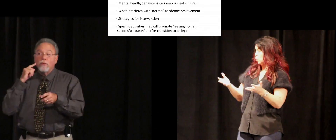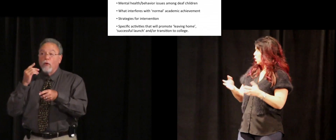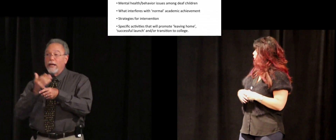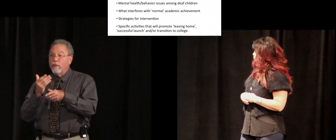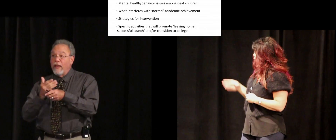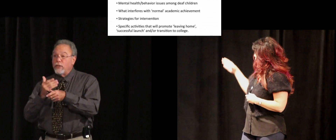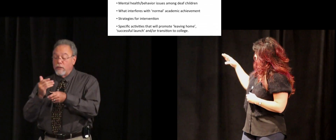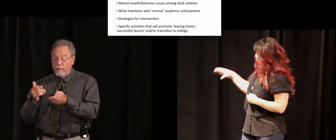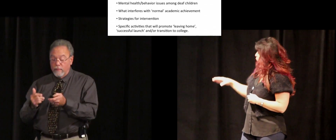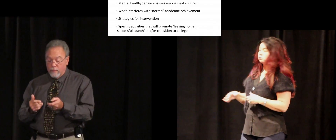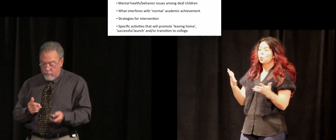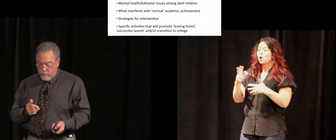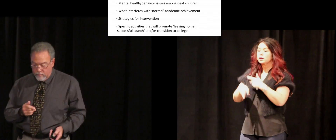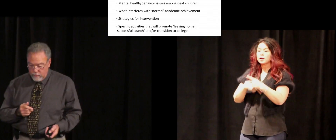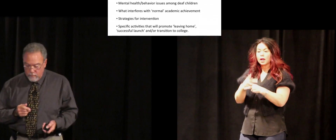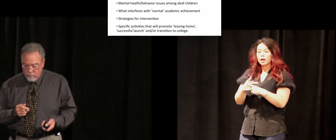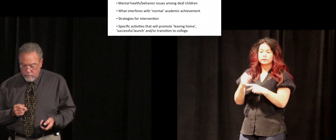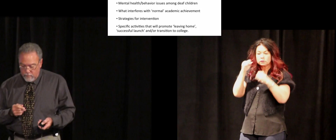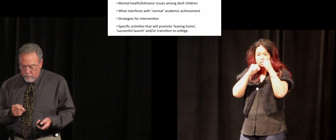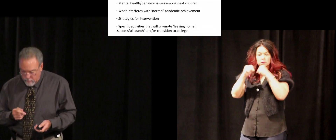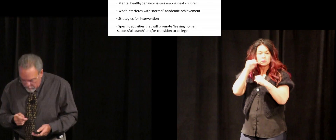Here's a quote. It's interesting reading.